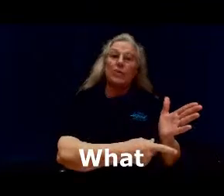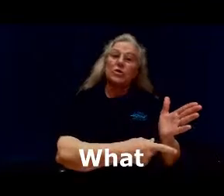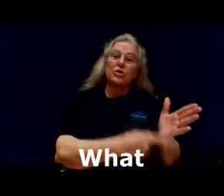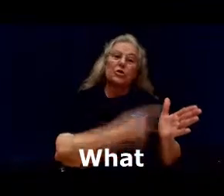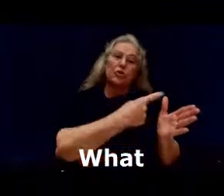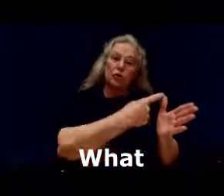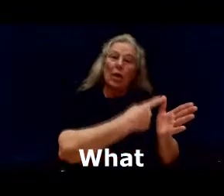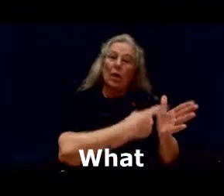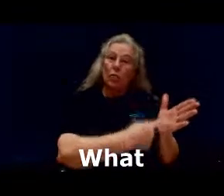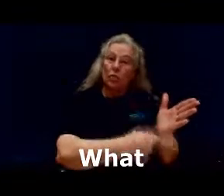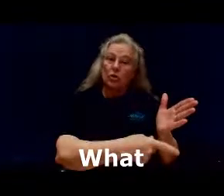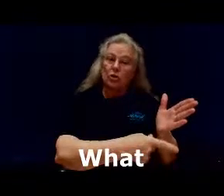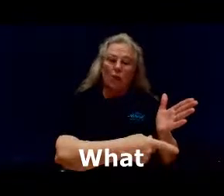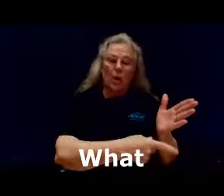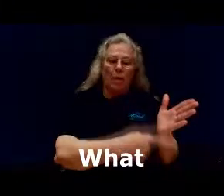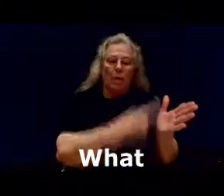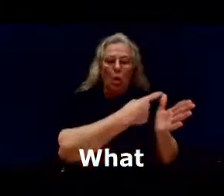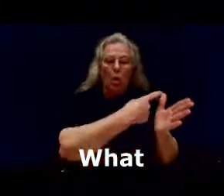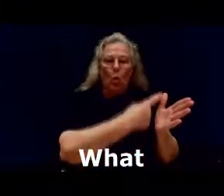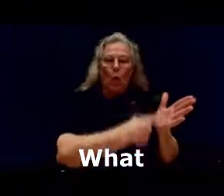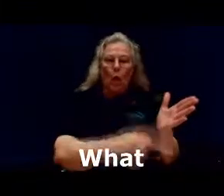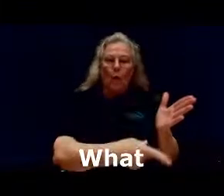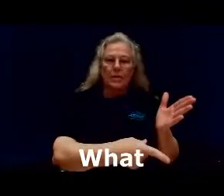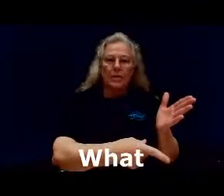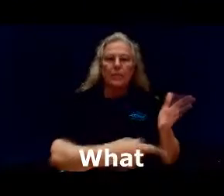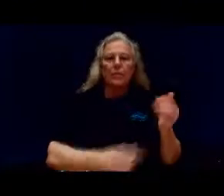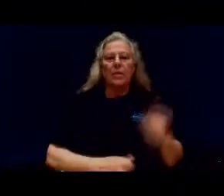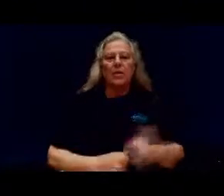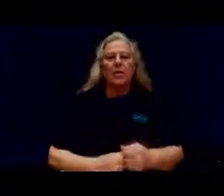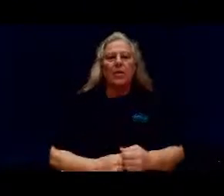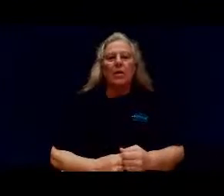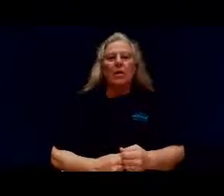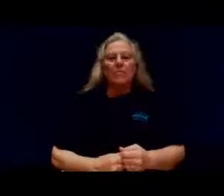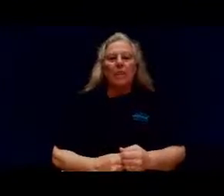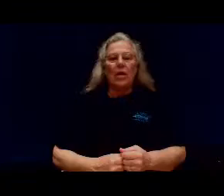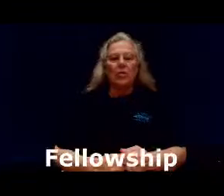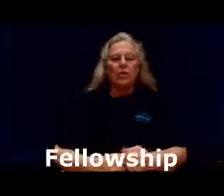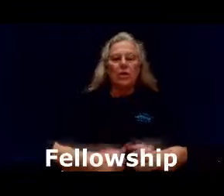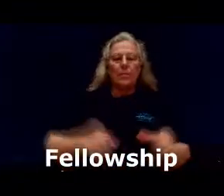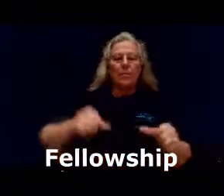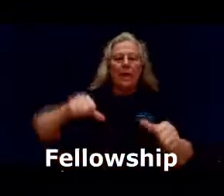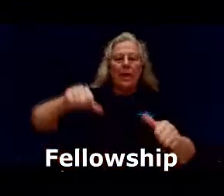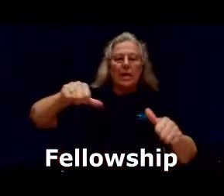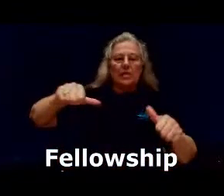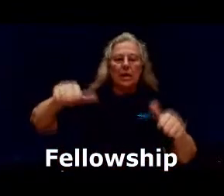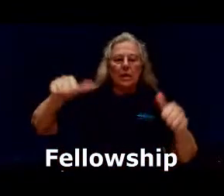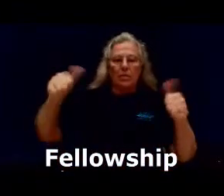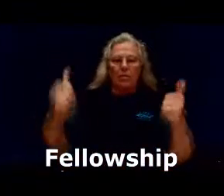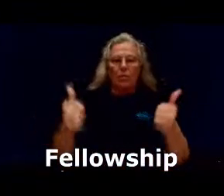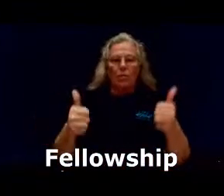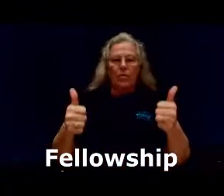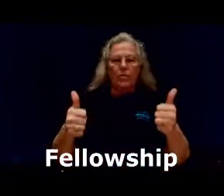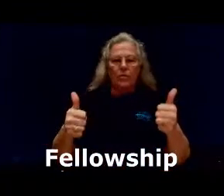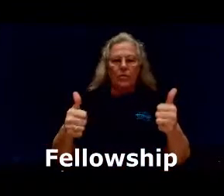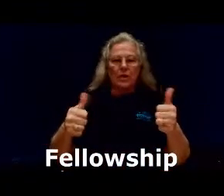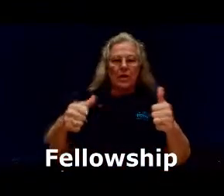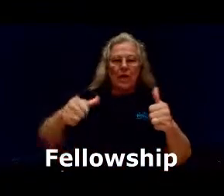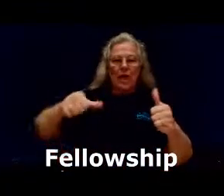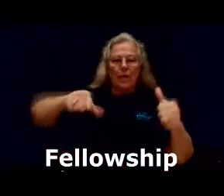just a strike across your palm. What? Fellowship, it's like both thumbs are sticking up and